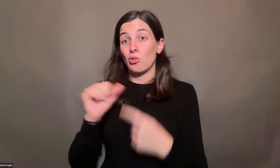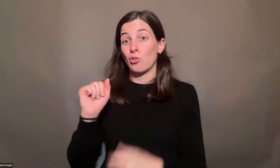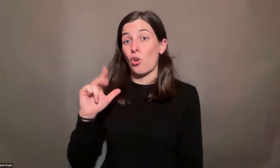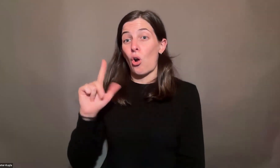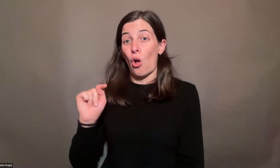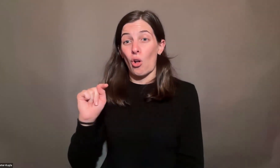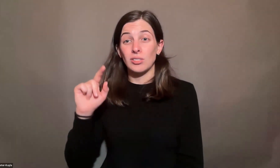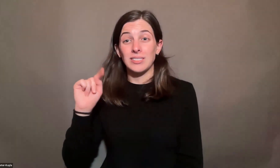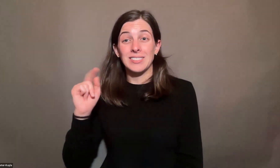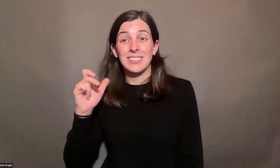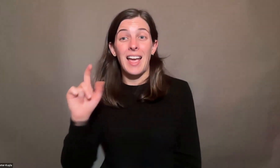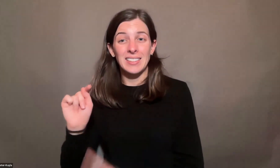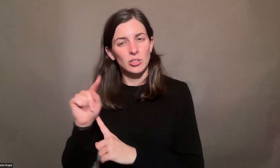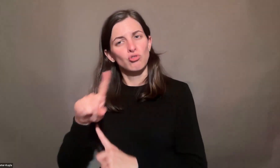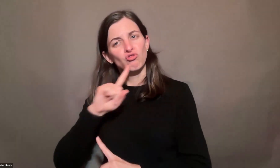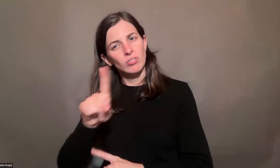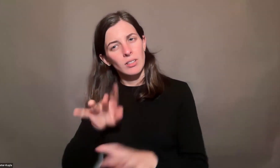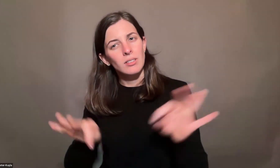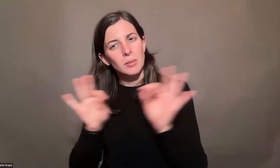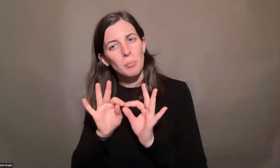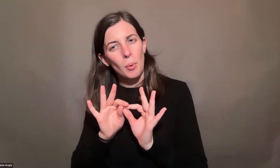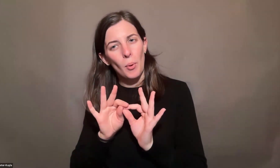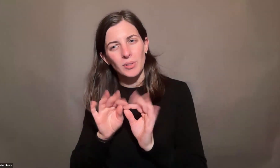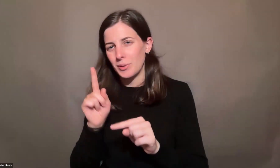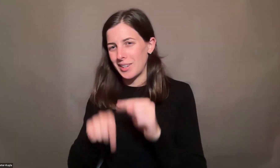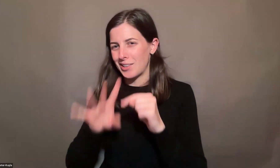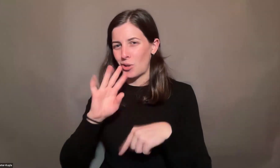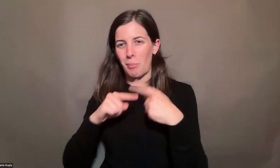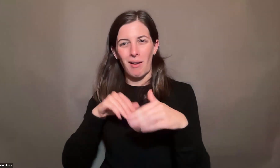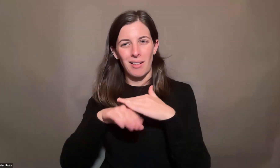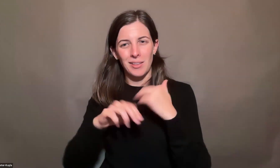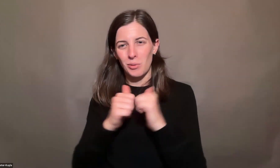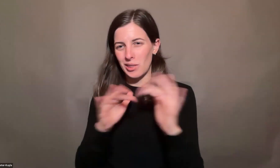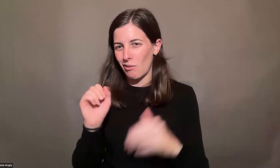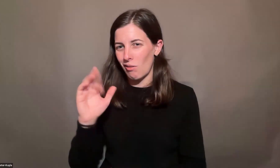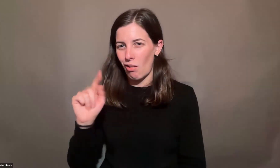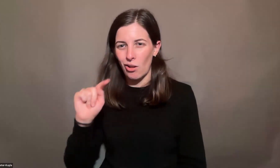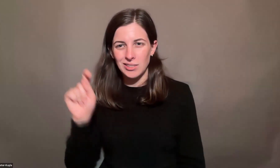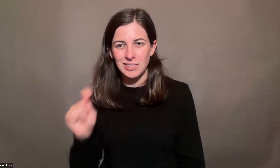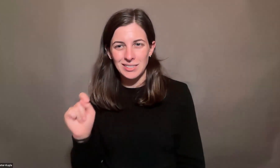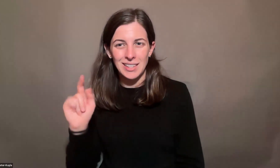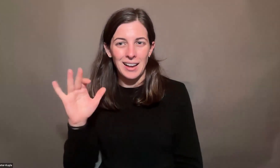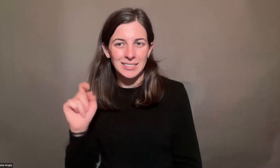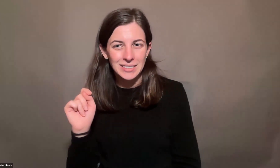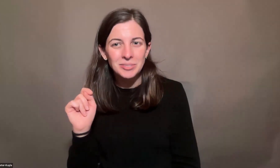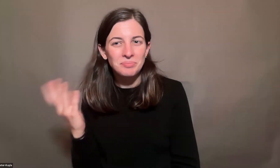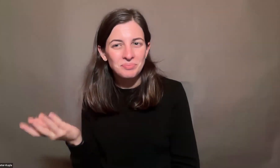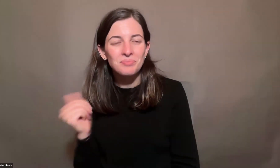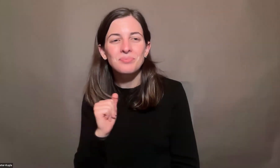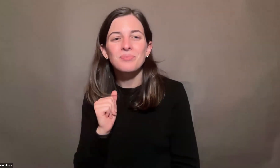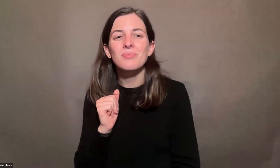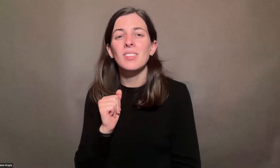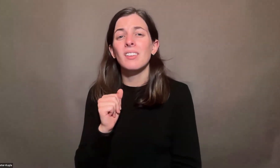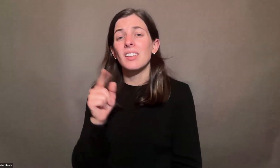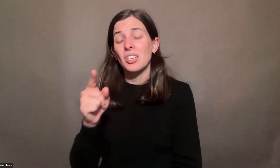important. Any images that you use in a document need alternative text. It's also commonly referred to as